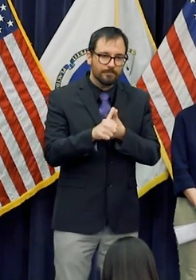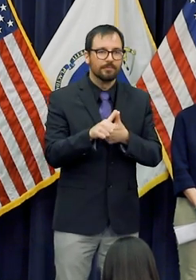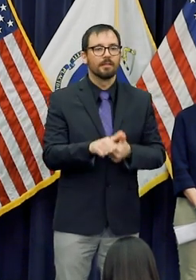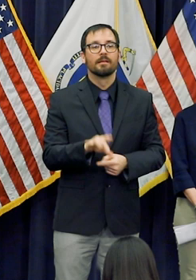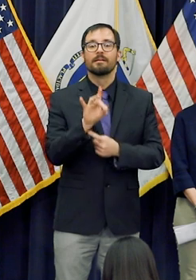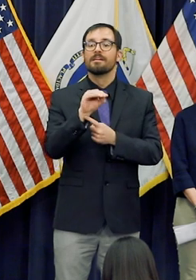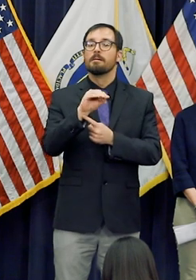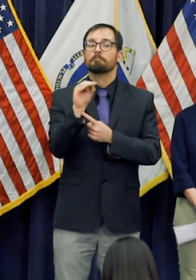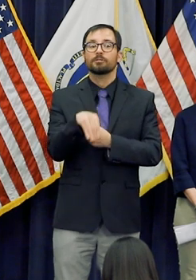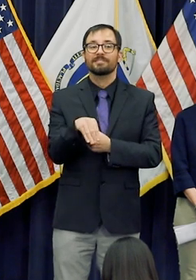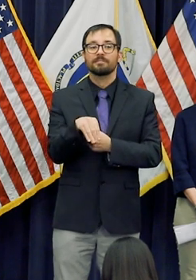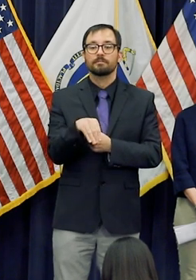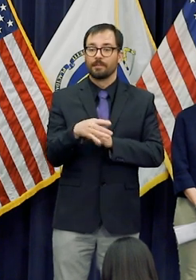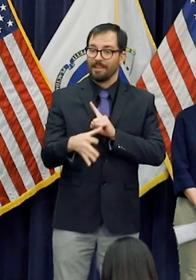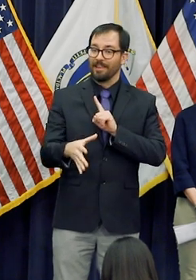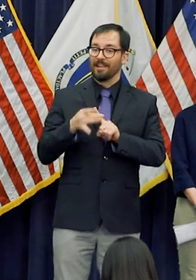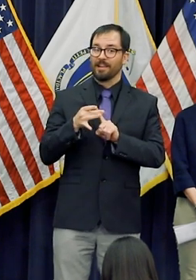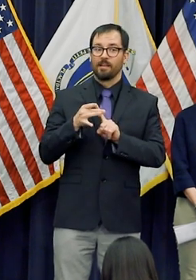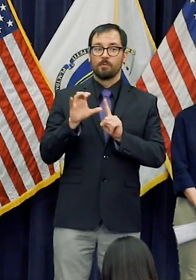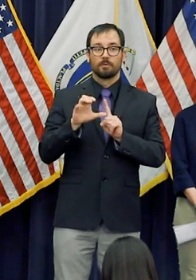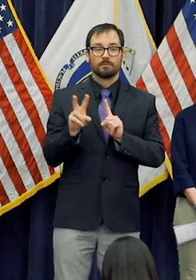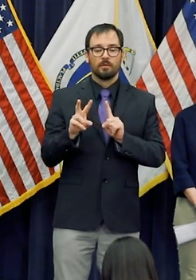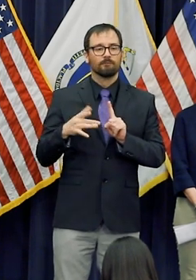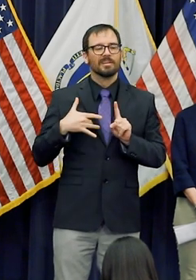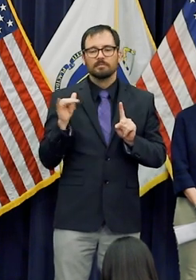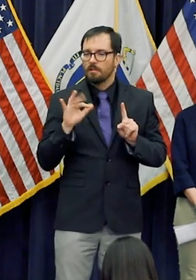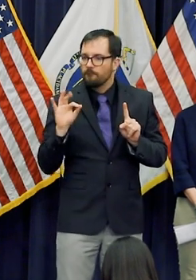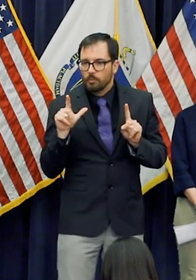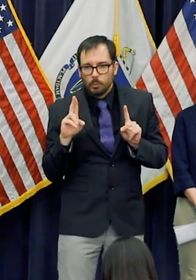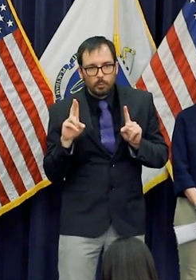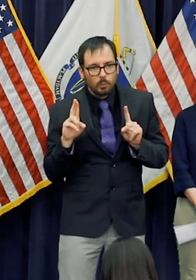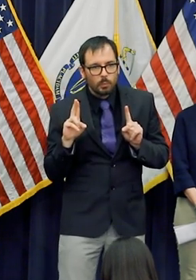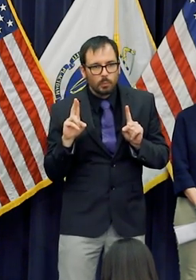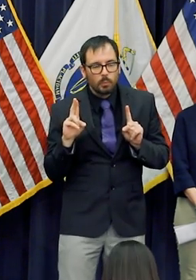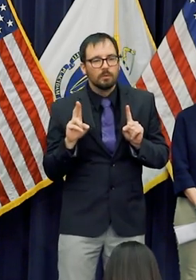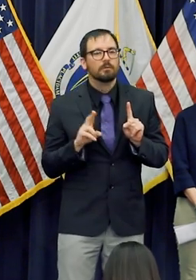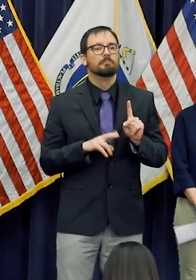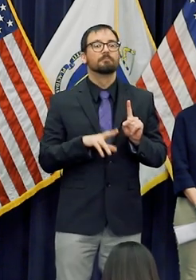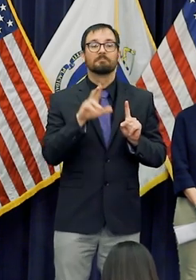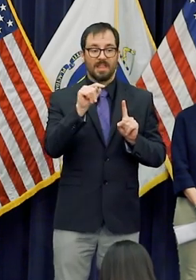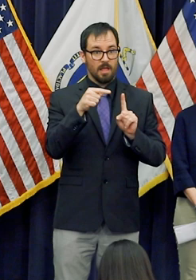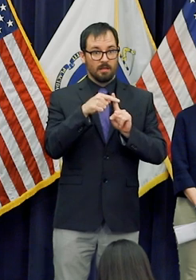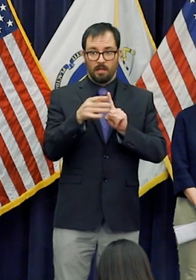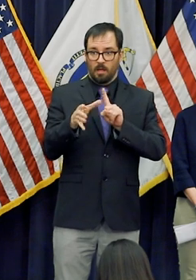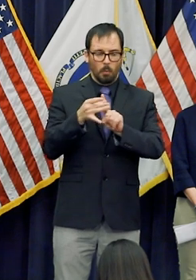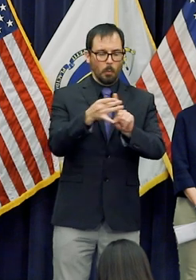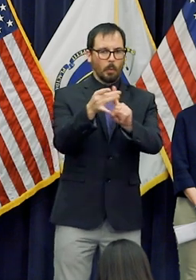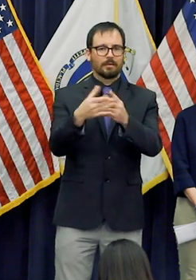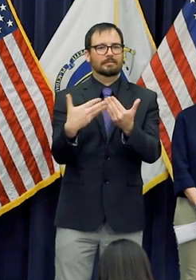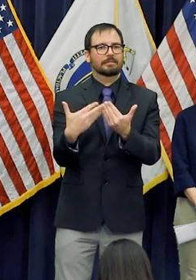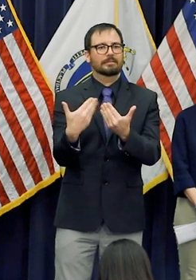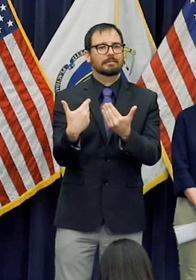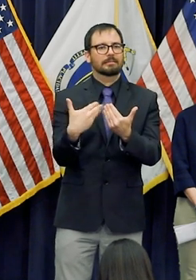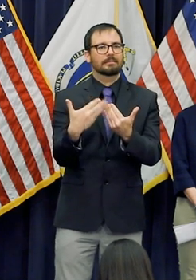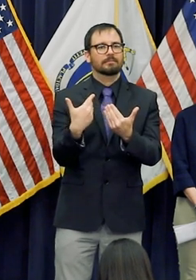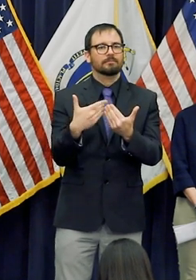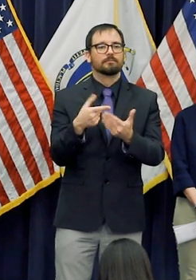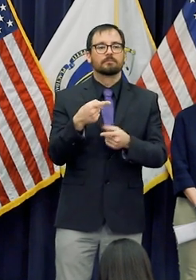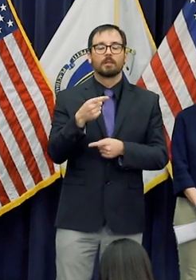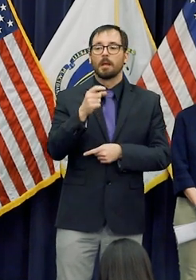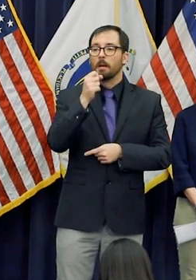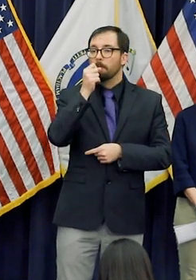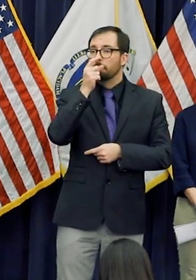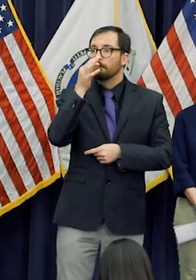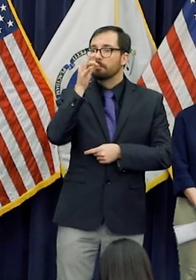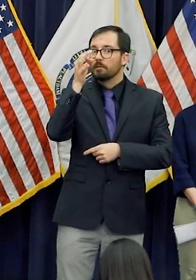flu. But it is very contagious. It is spread through droplets. It is not airborne. That's why we keep telling